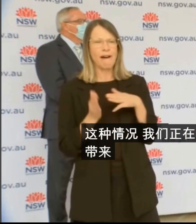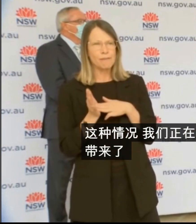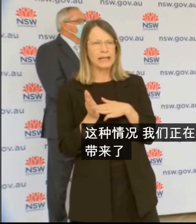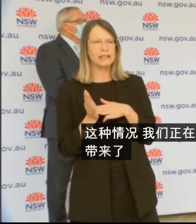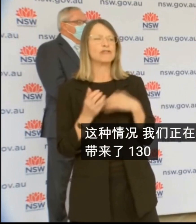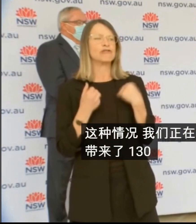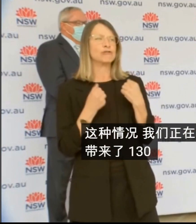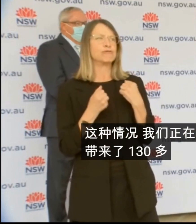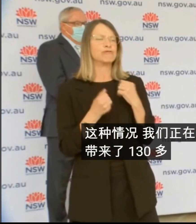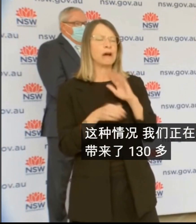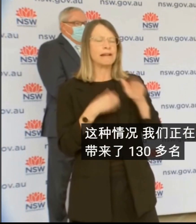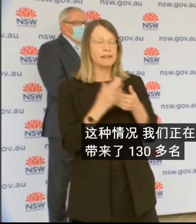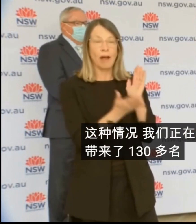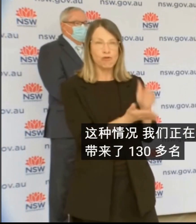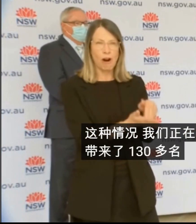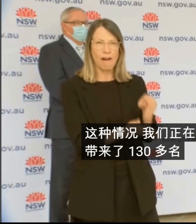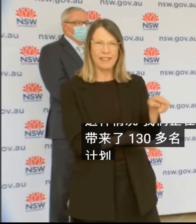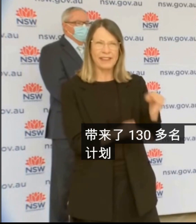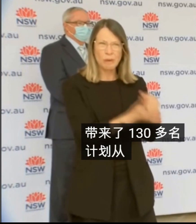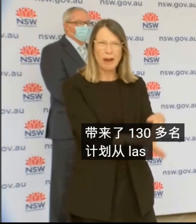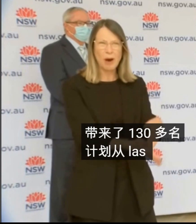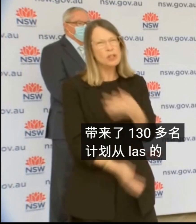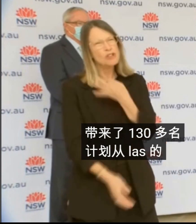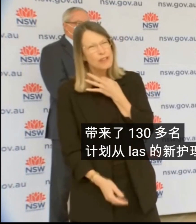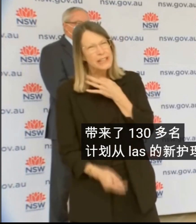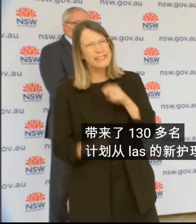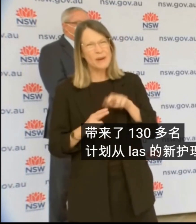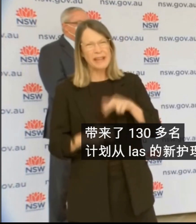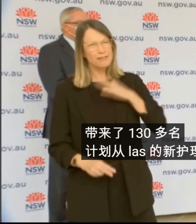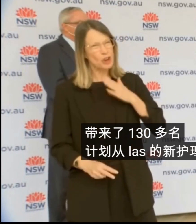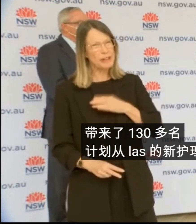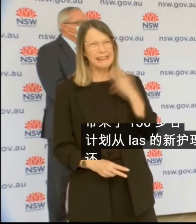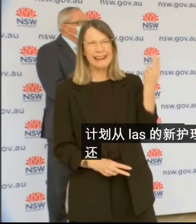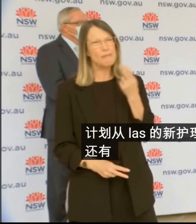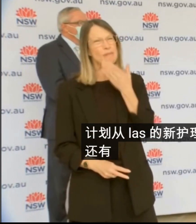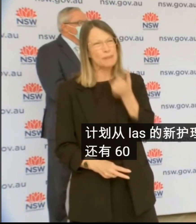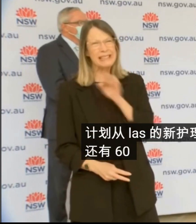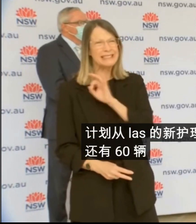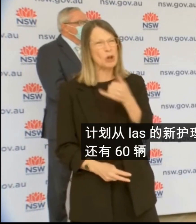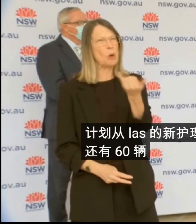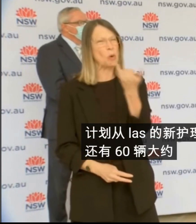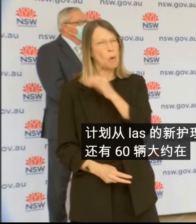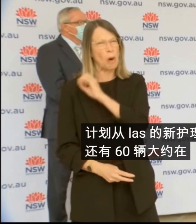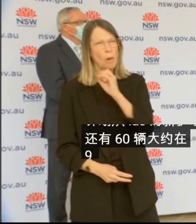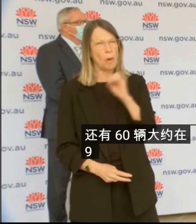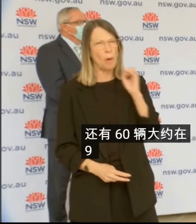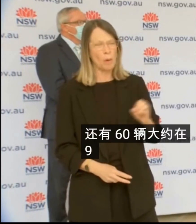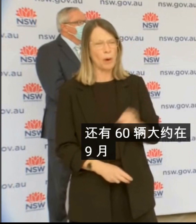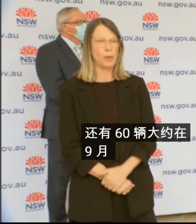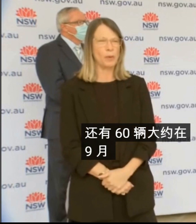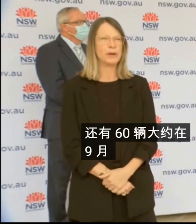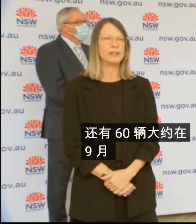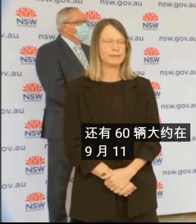We've brought on more than 130 new paramedics that were planned from last year. We have another 60 about to hit the road on the